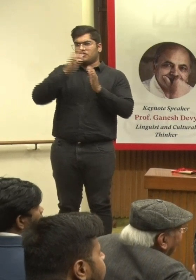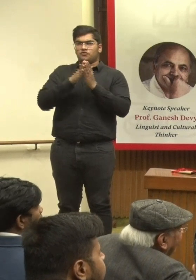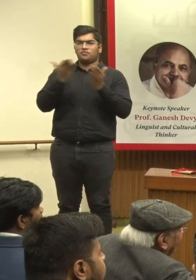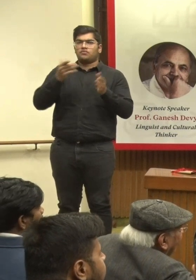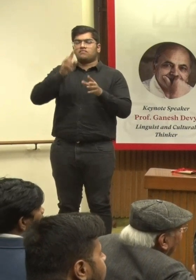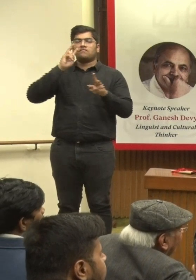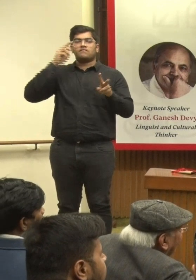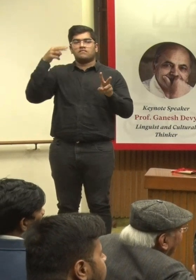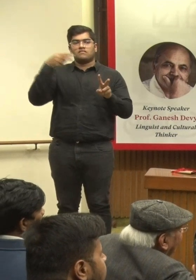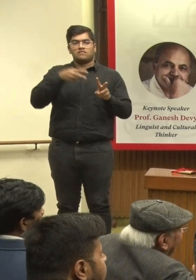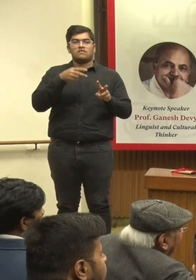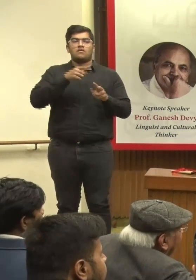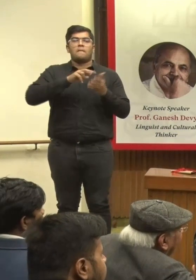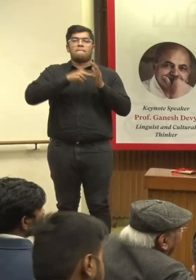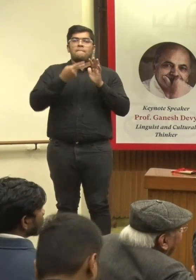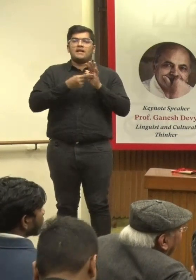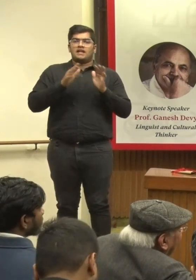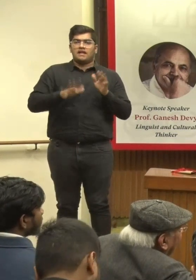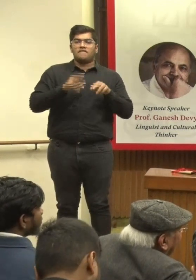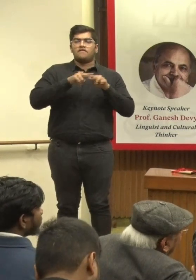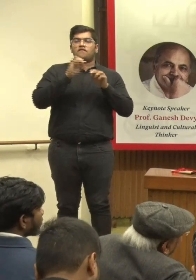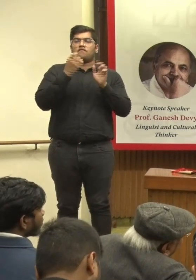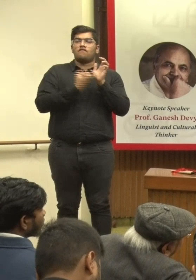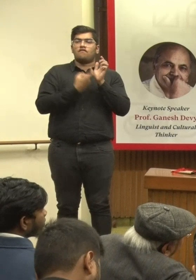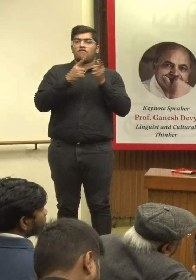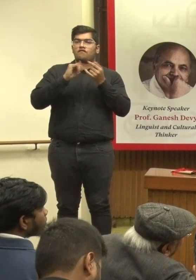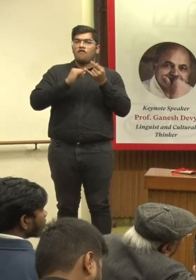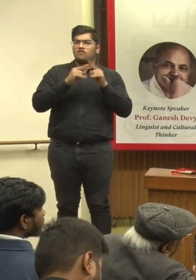the meanings, several meanings of the term forest.